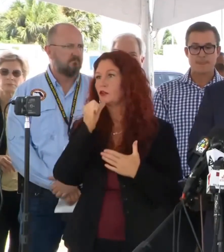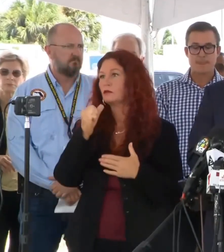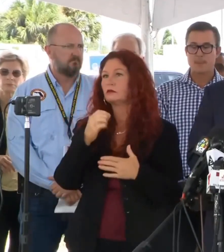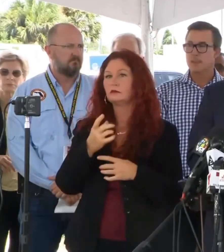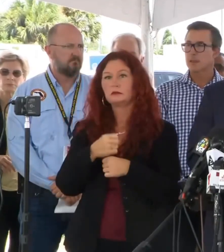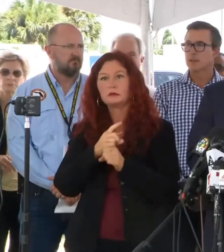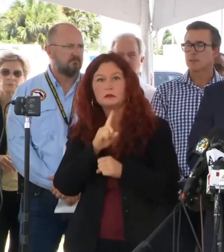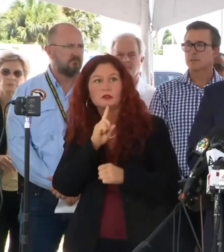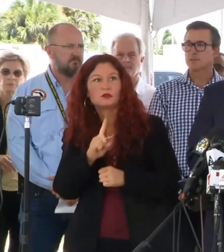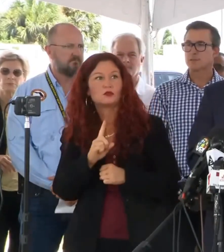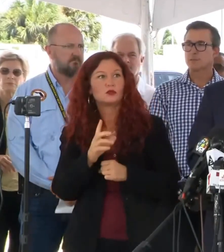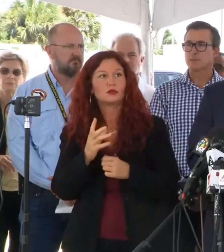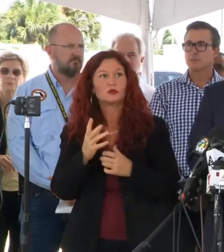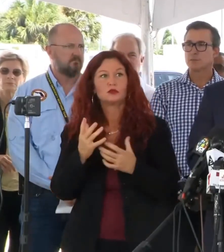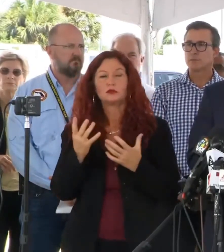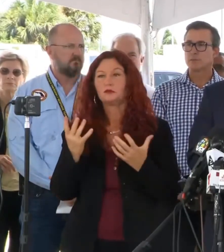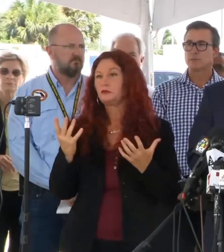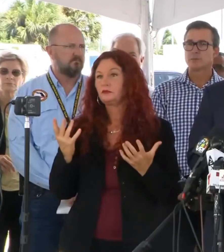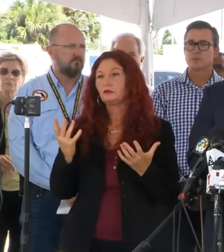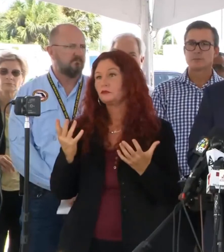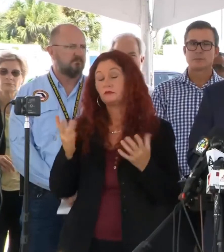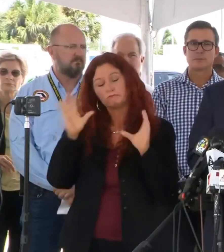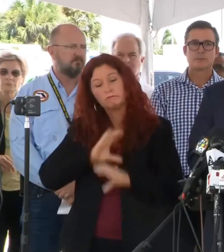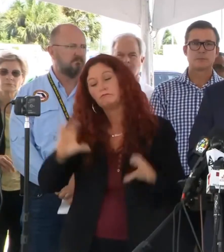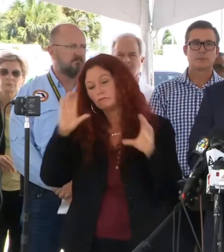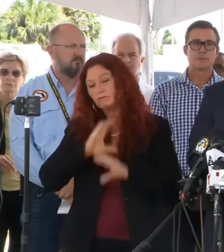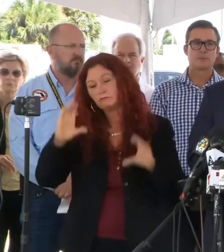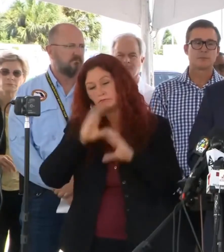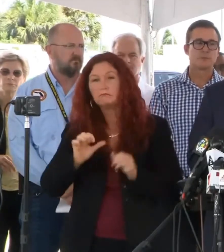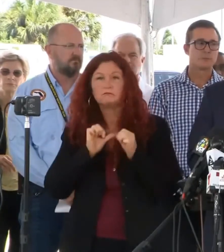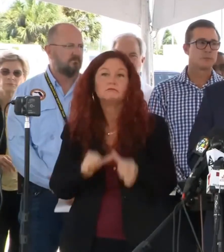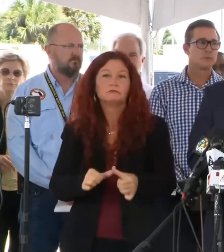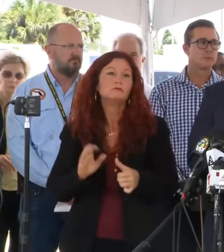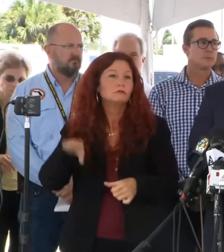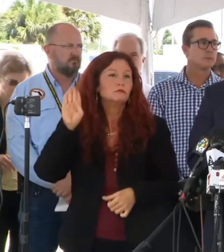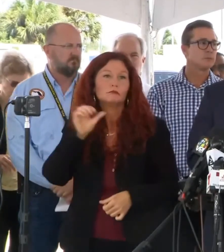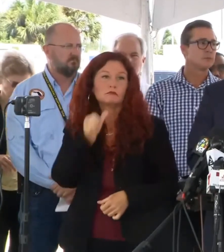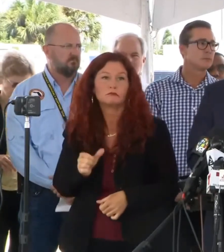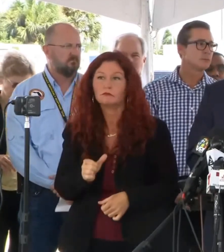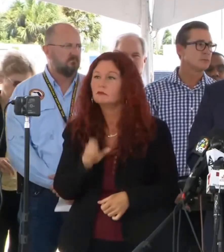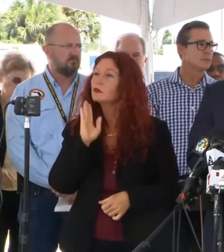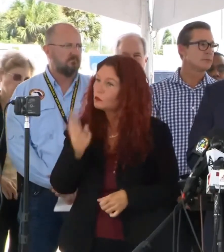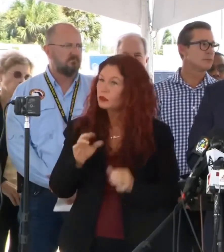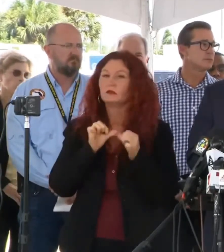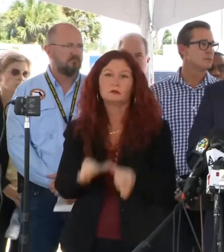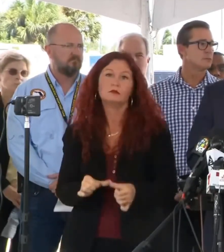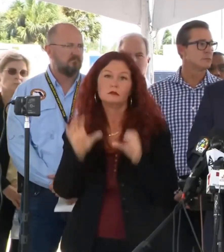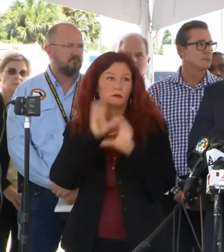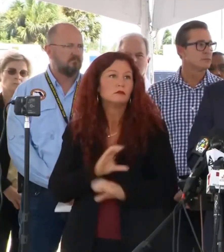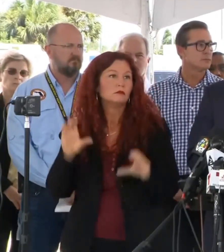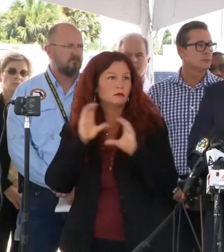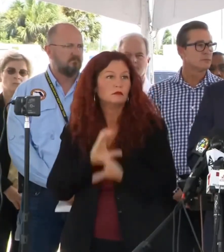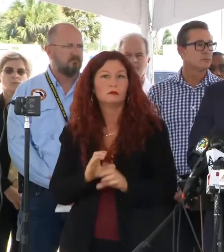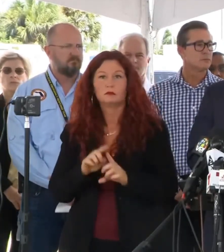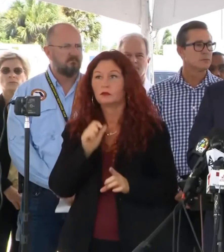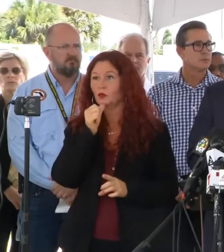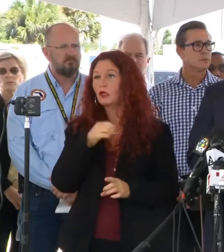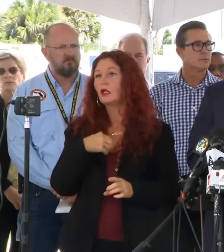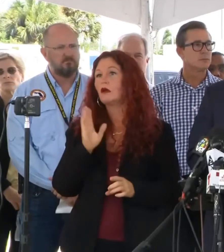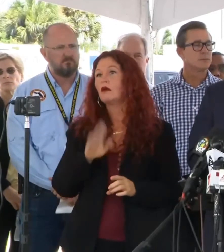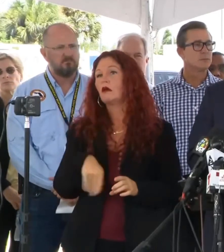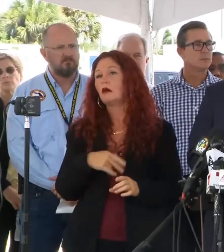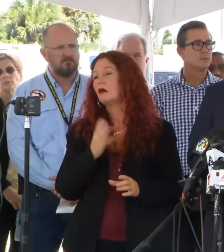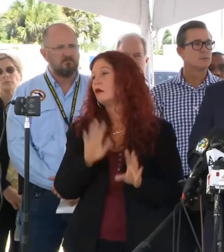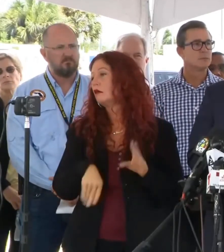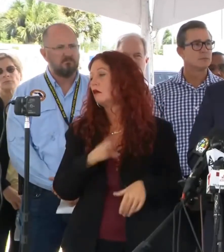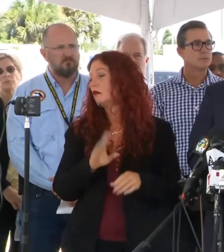unturned. And the families, we're going to be there for the long haul on this, and we're just not going to look back, and we're going to be